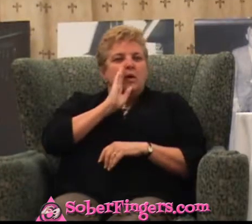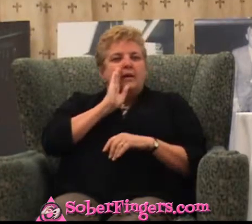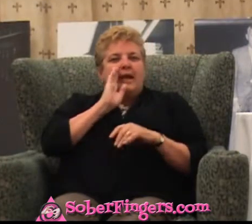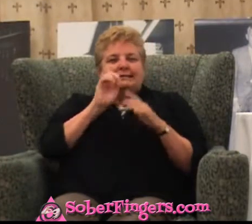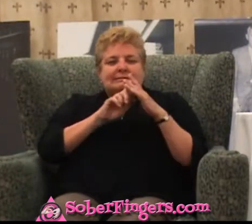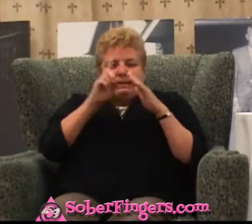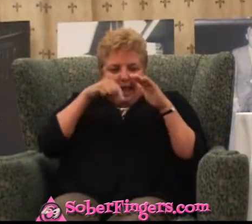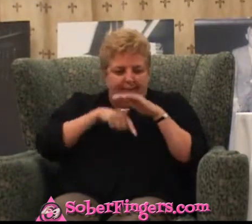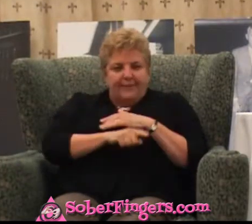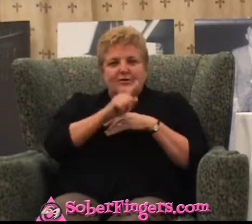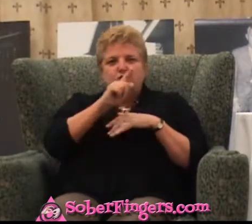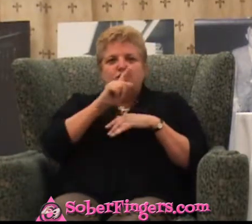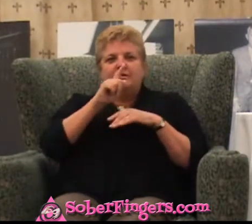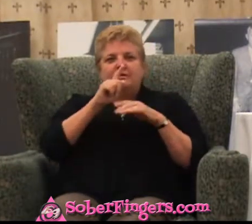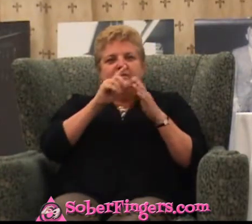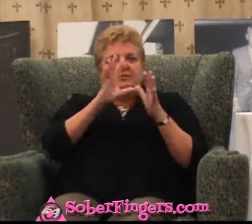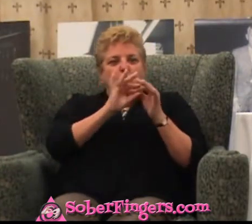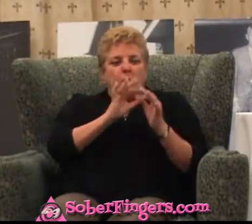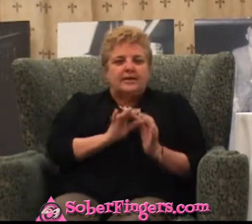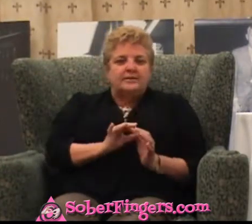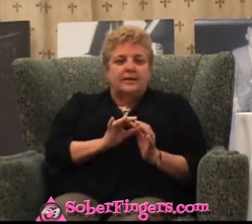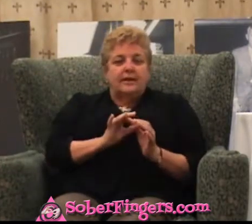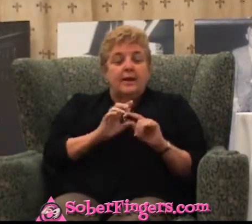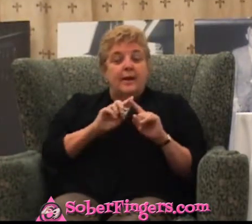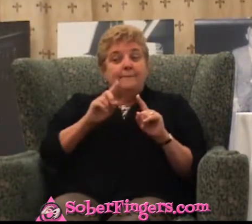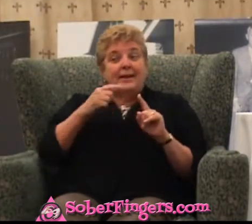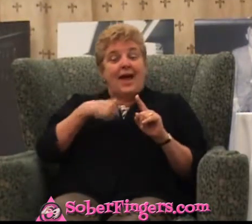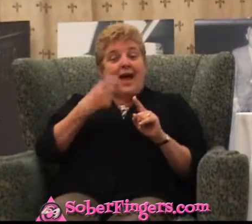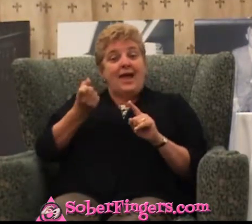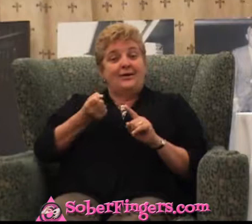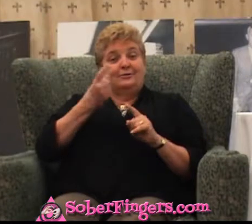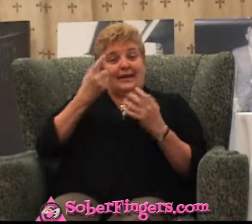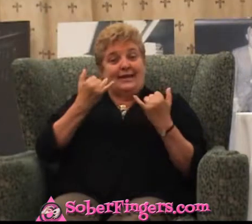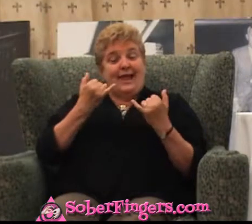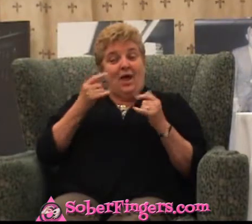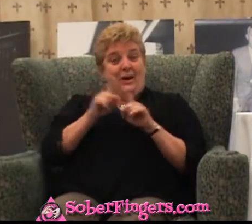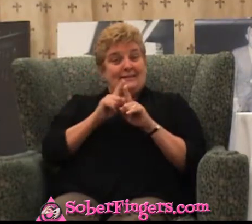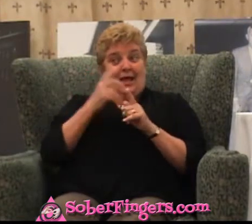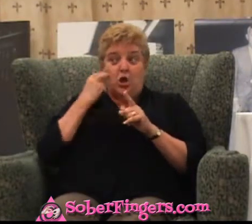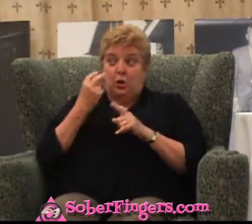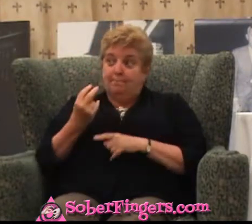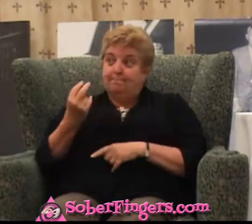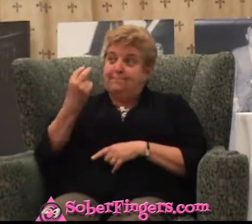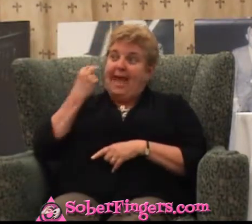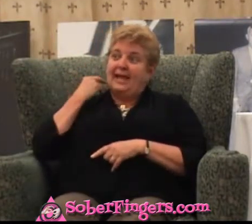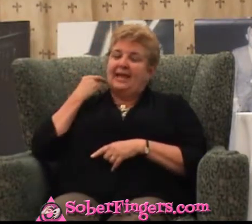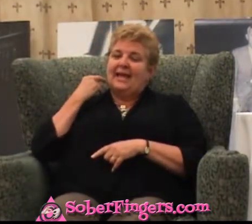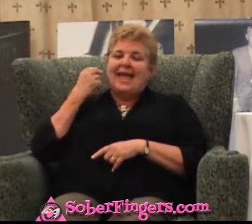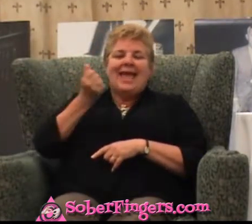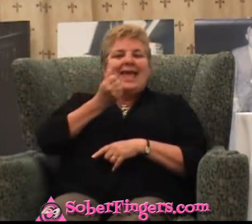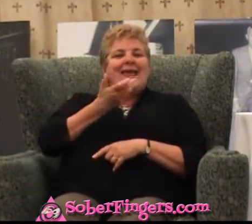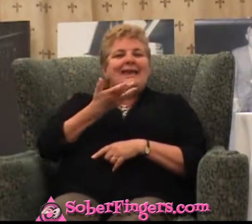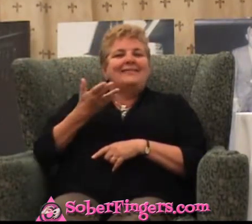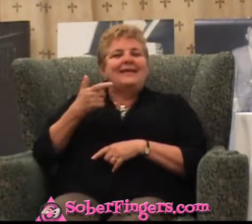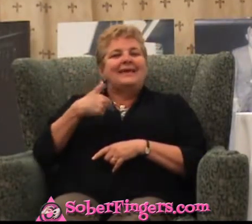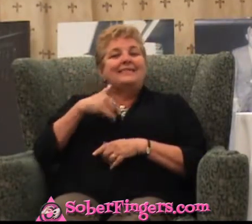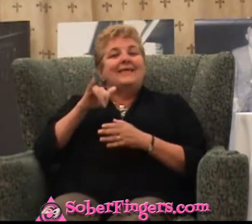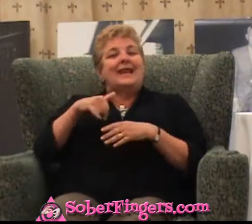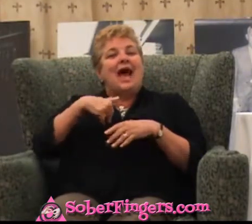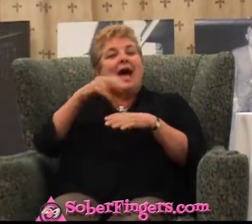these books. But you know something? I understand, looking back on my experience, anything I've ever used in life that helped